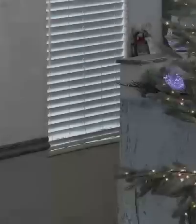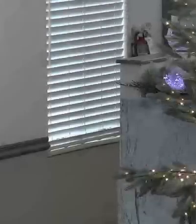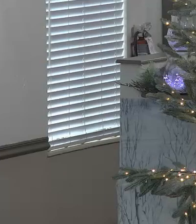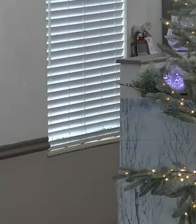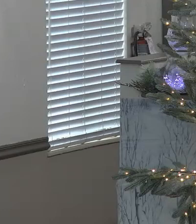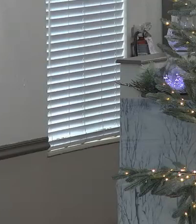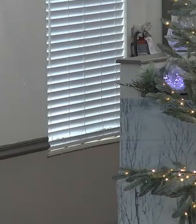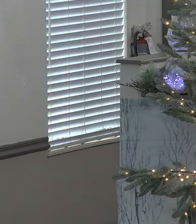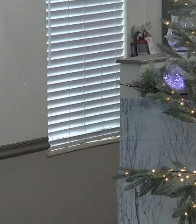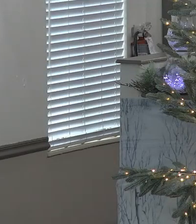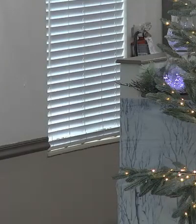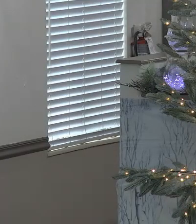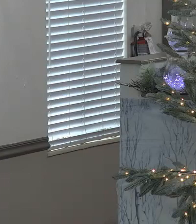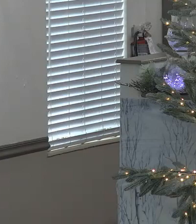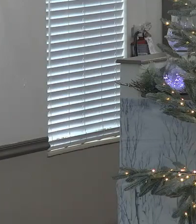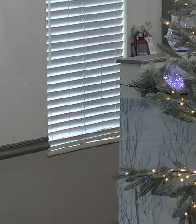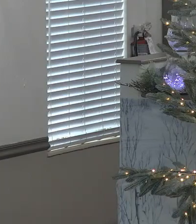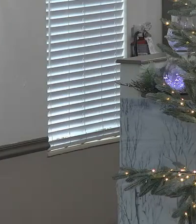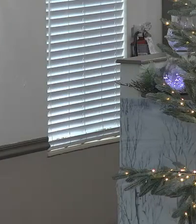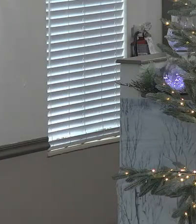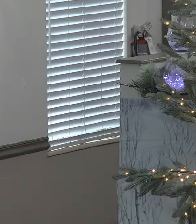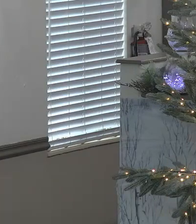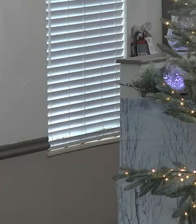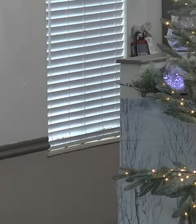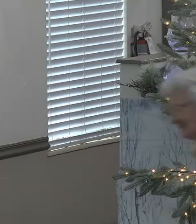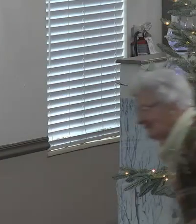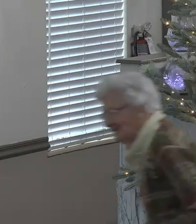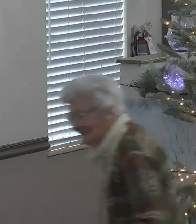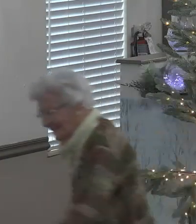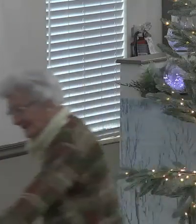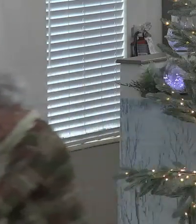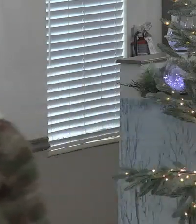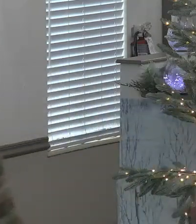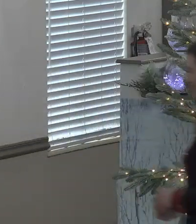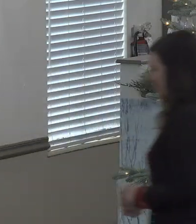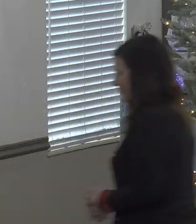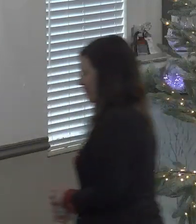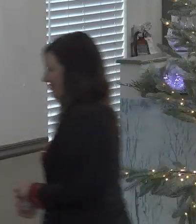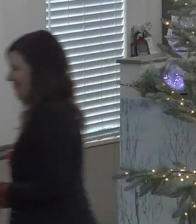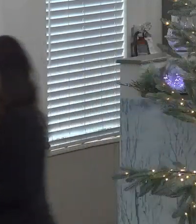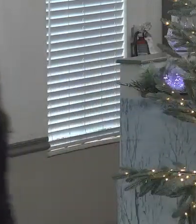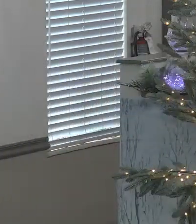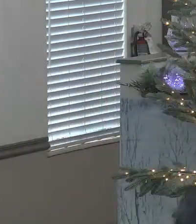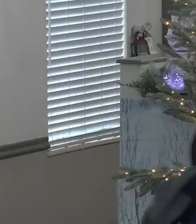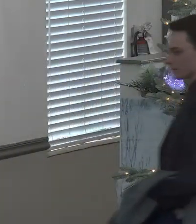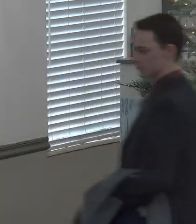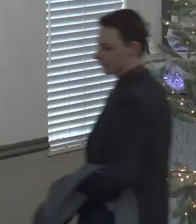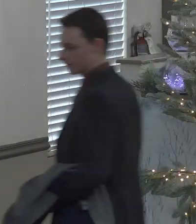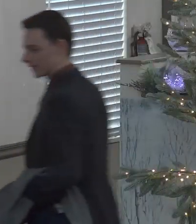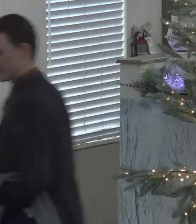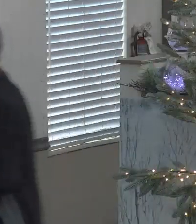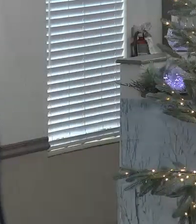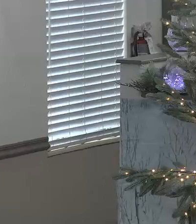Take your Bibles, if you would, and turn to Mark chapter number 5, the Gospel of Mark chapter number 5.